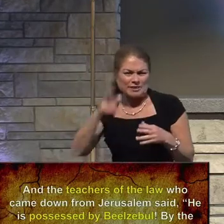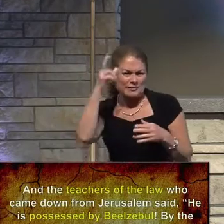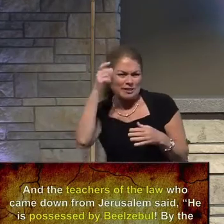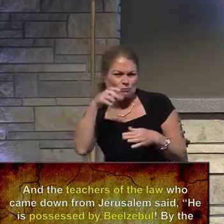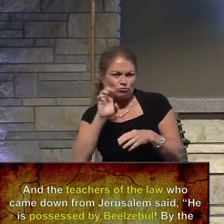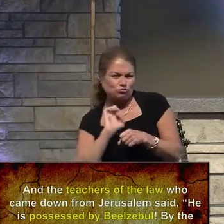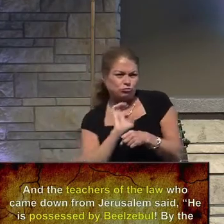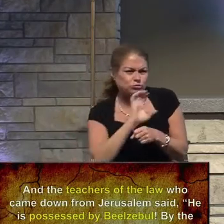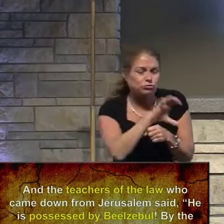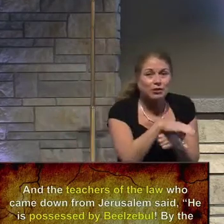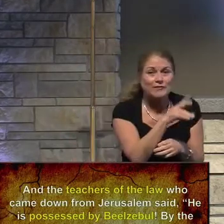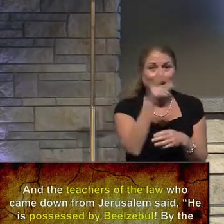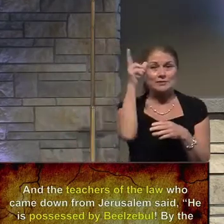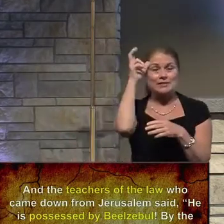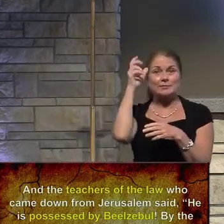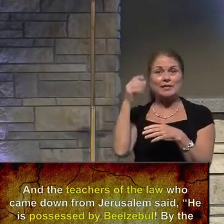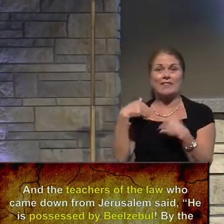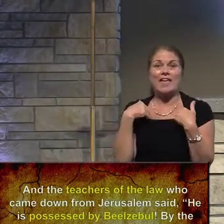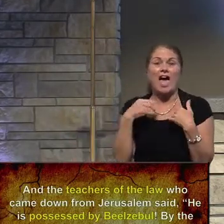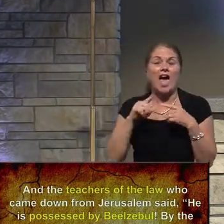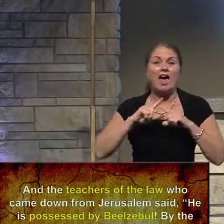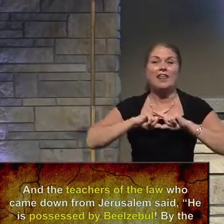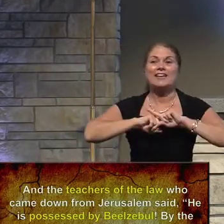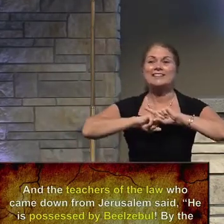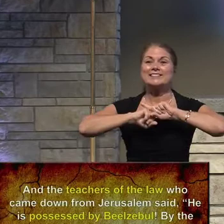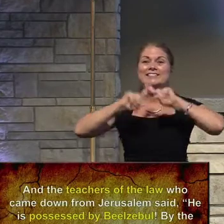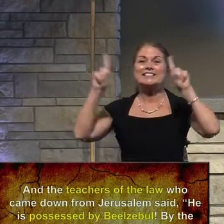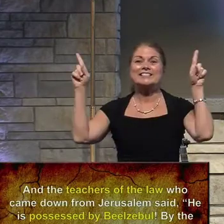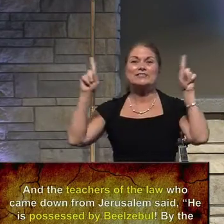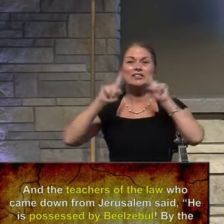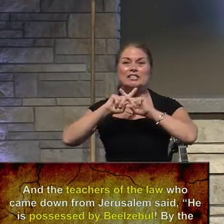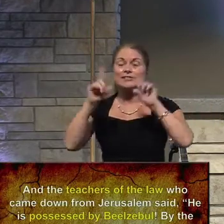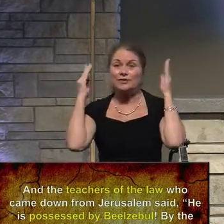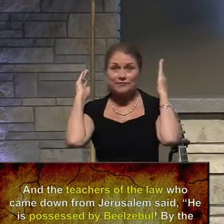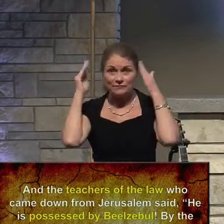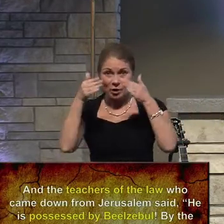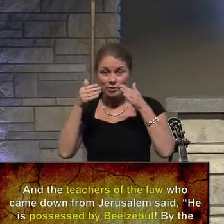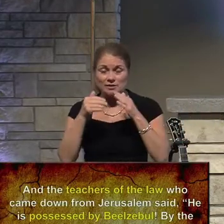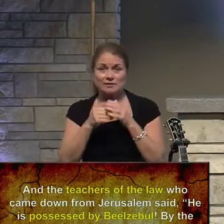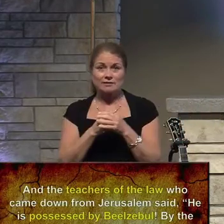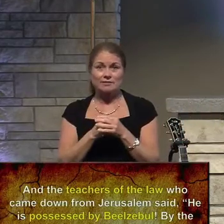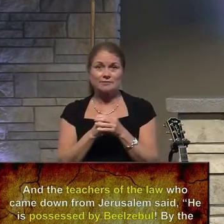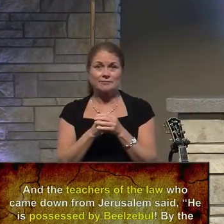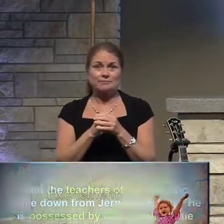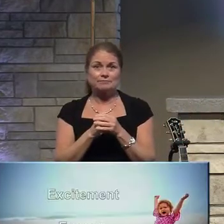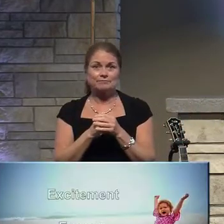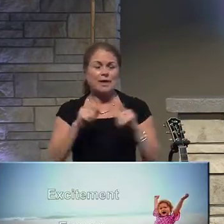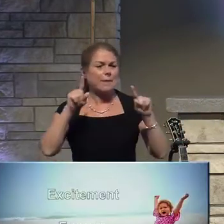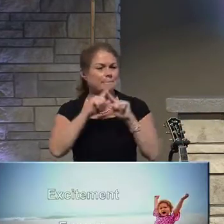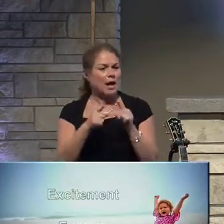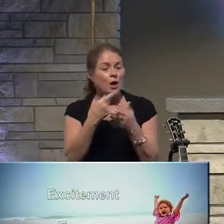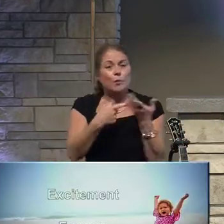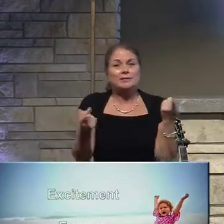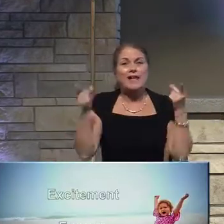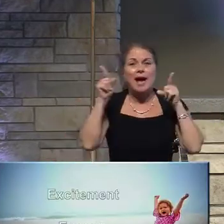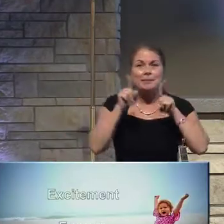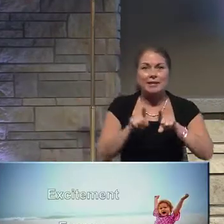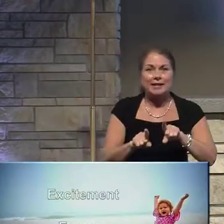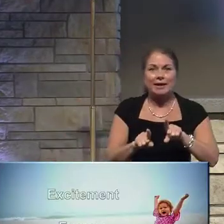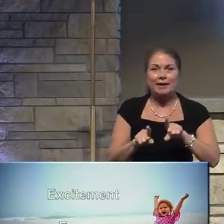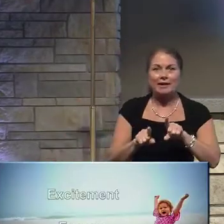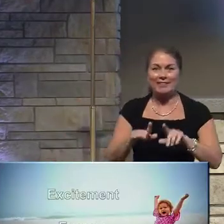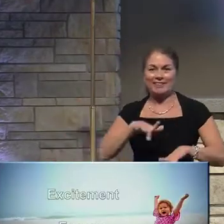out demons. They had a completely and totally different focus. But what was happening